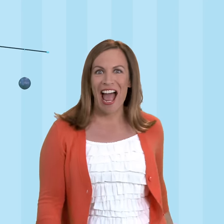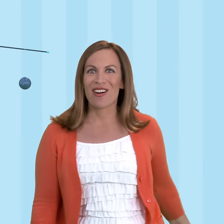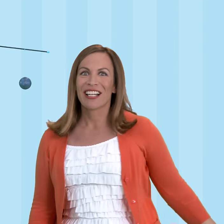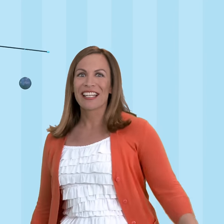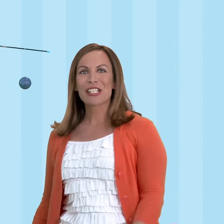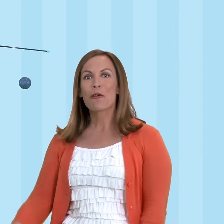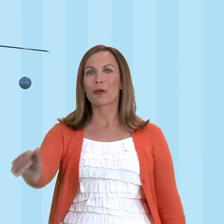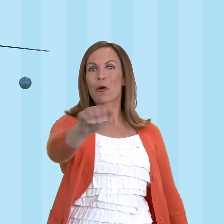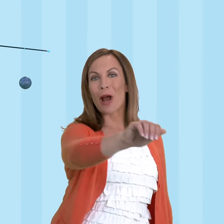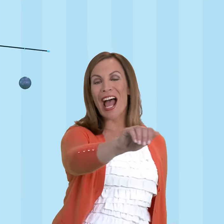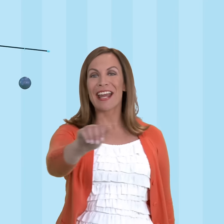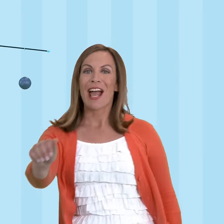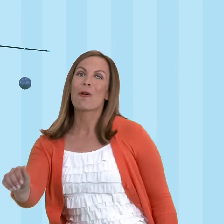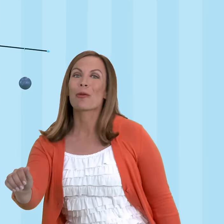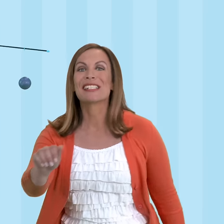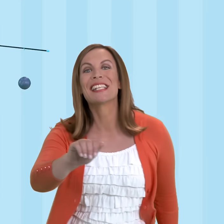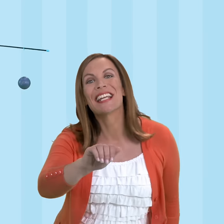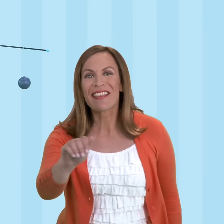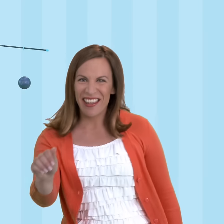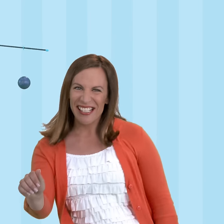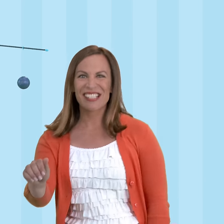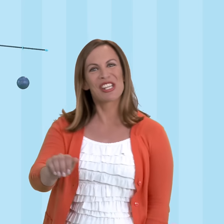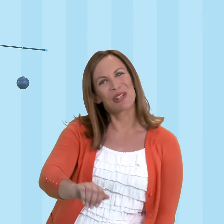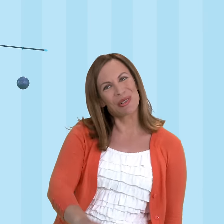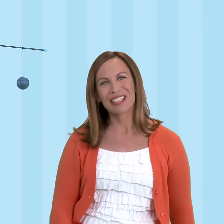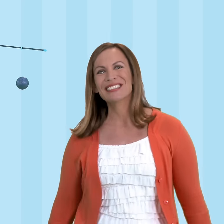Now, let's go for a ride while we sing this tune.